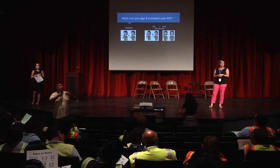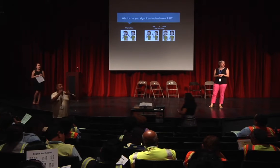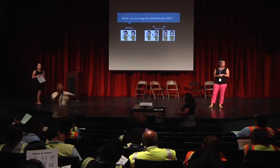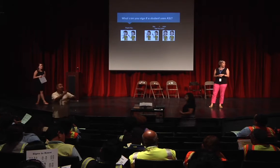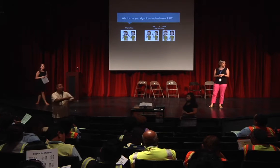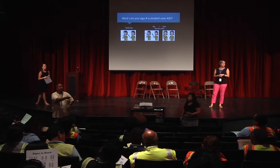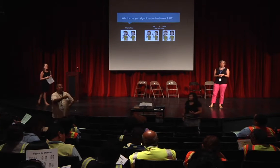sorry?